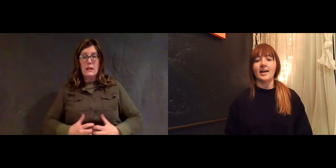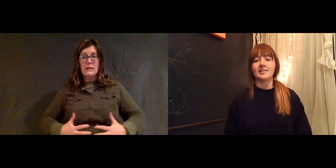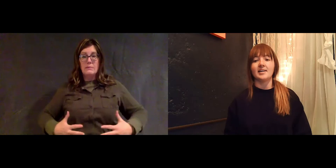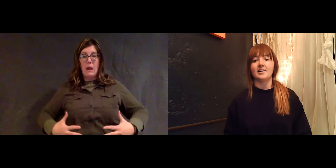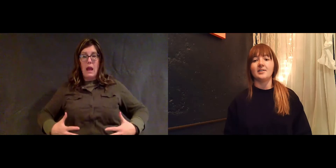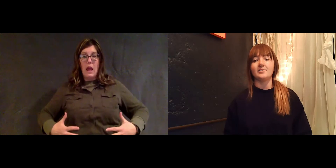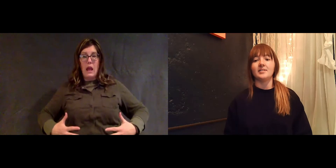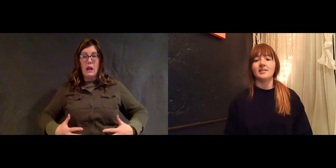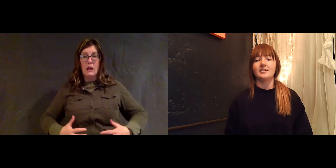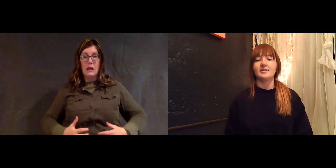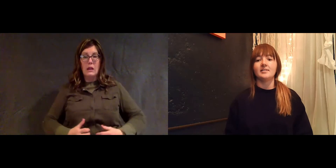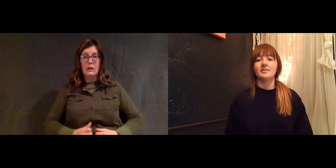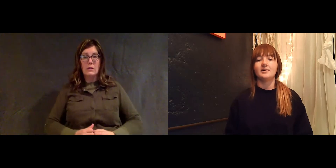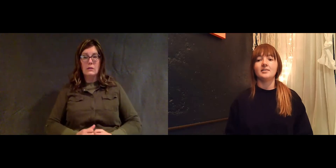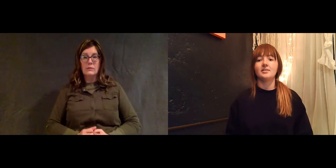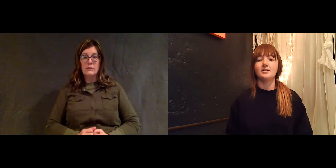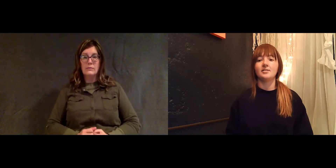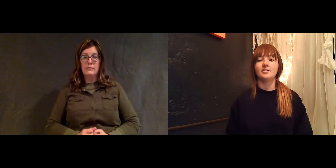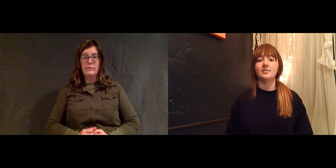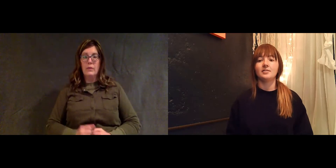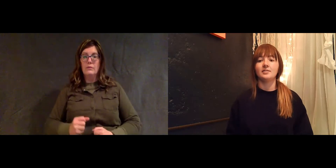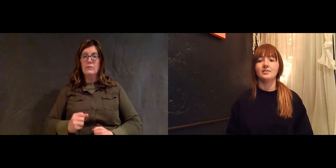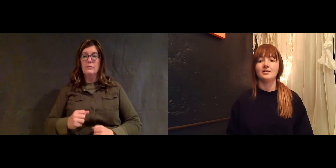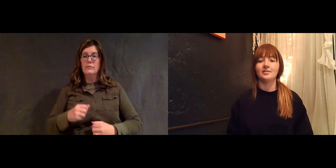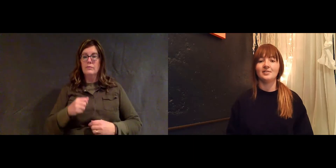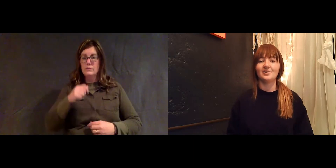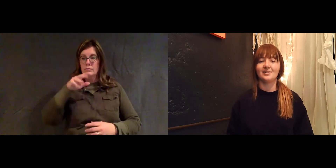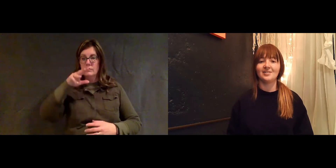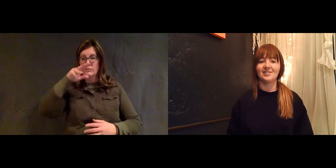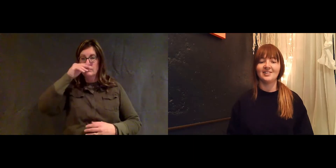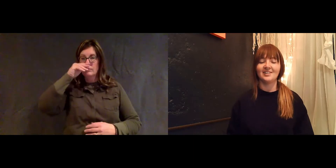And exhale, release.